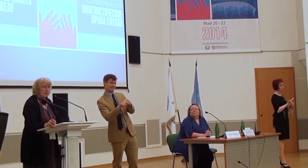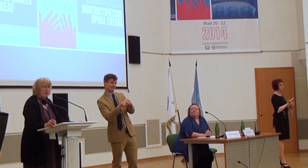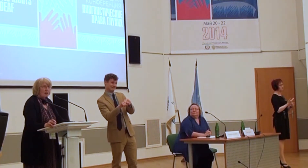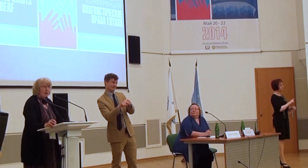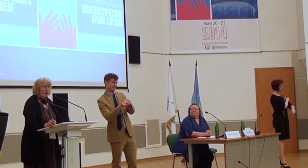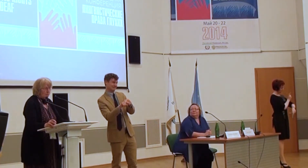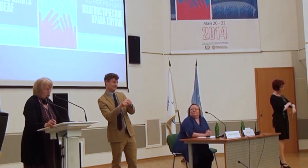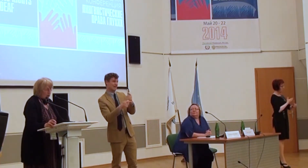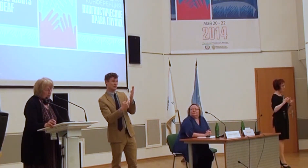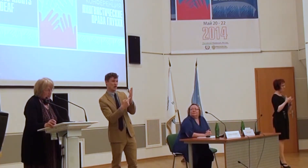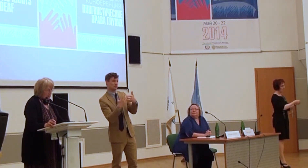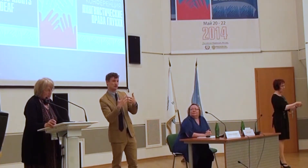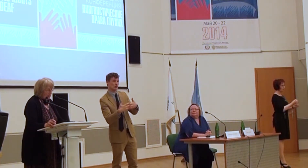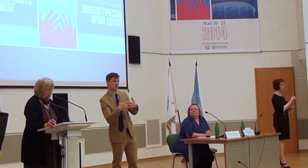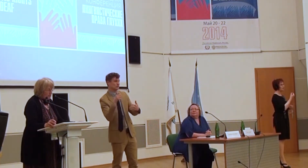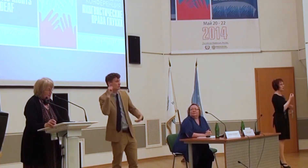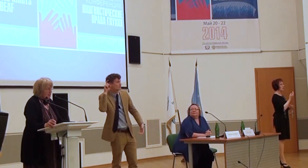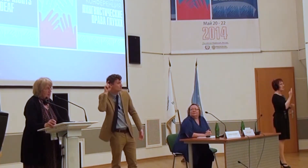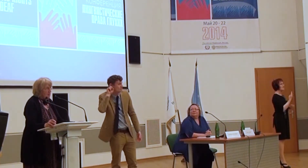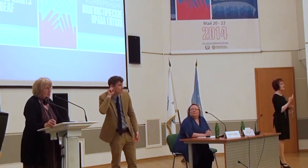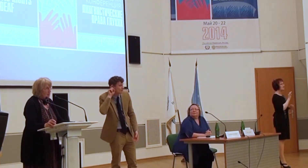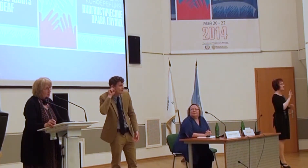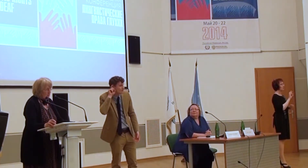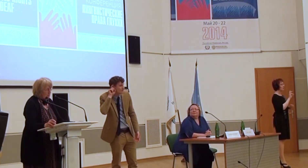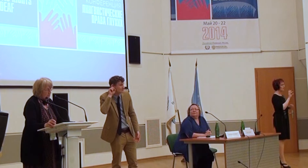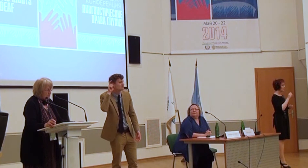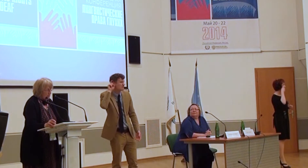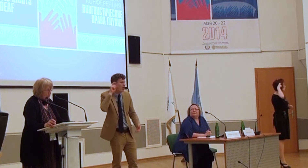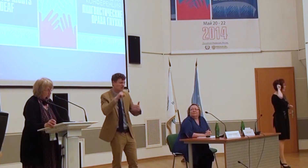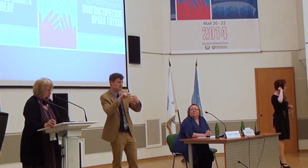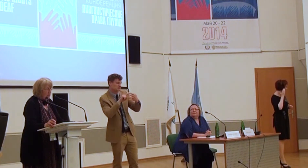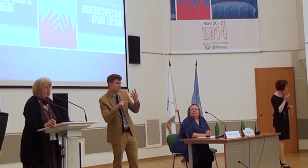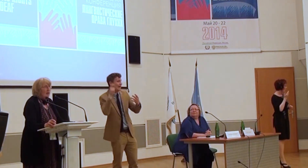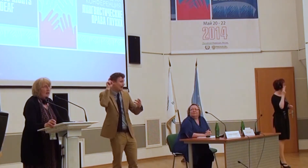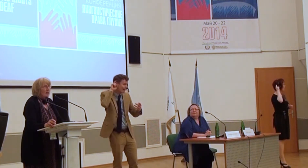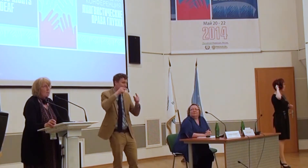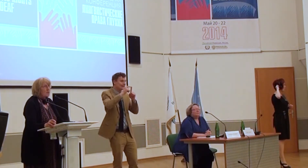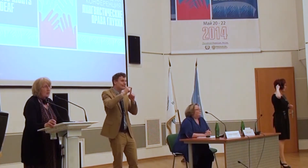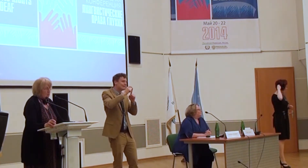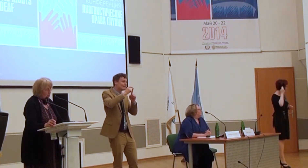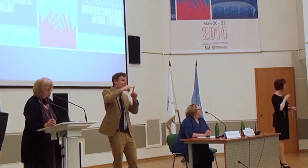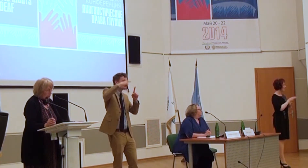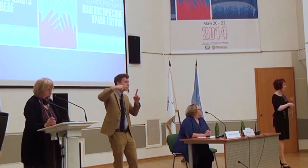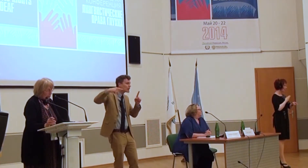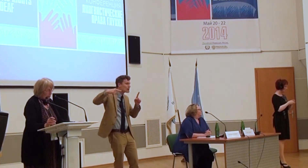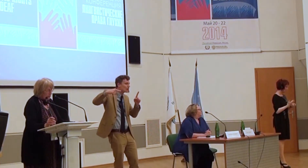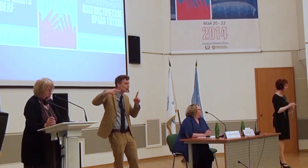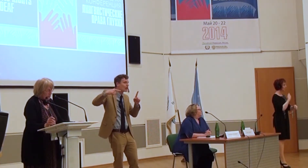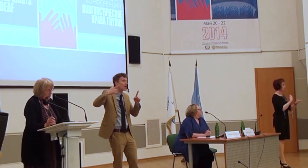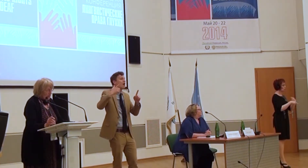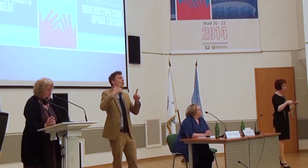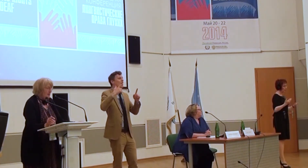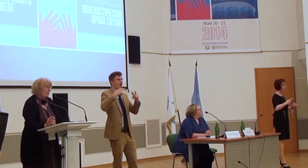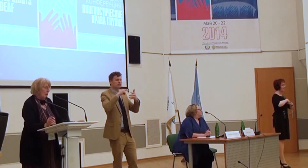aids, of bone-anchored hearing aids, of STEM systems, and in particular cochlear